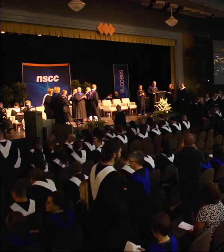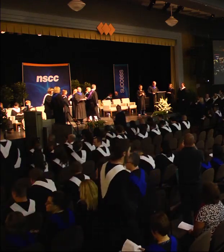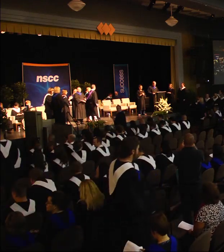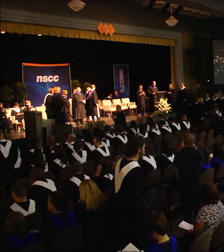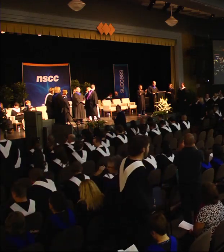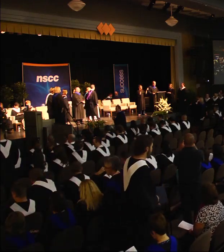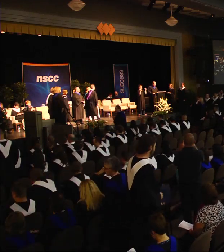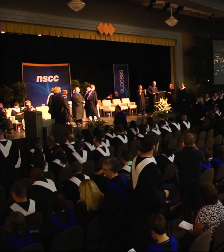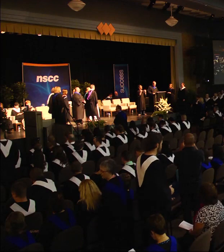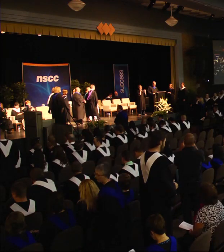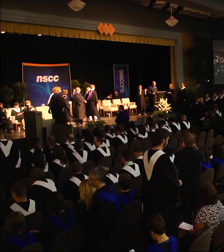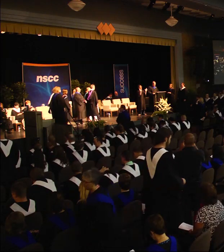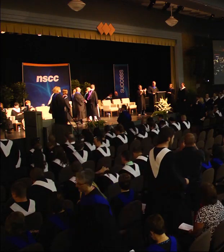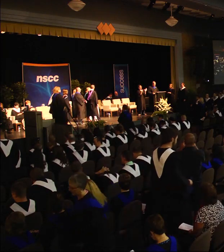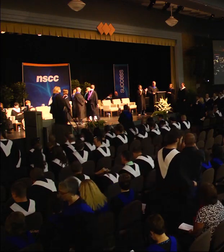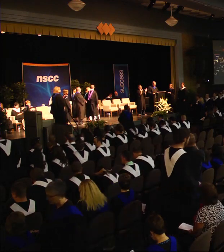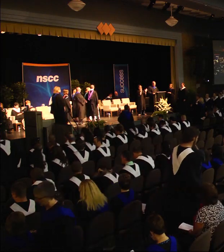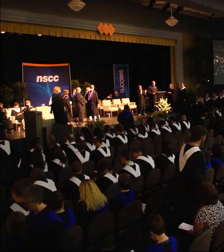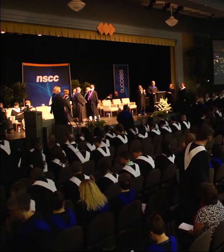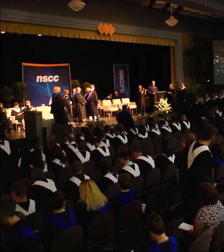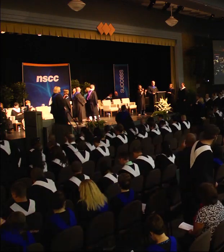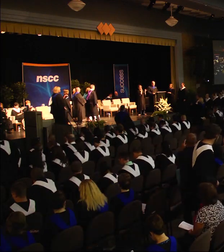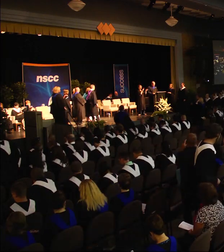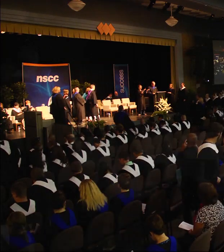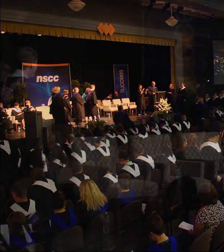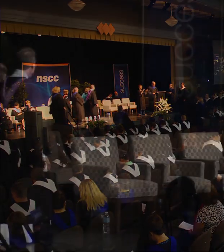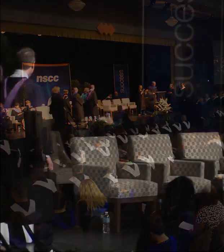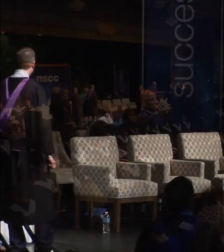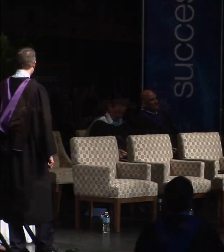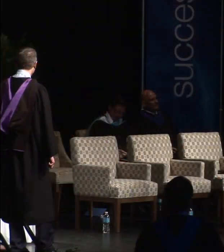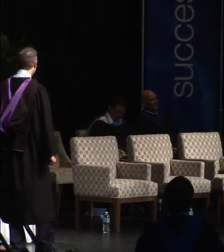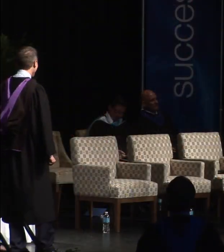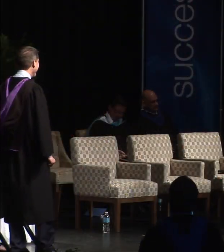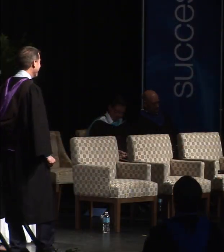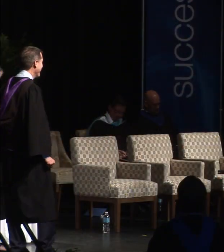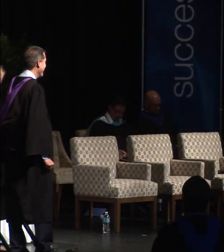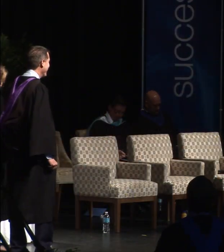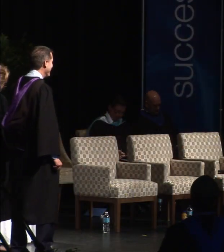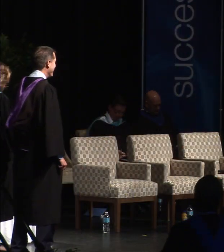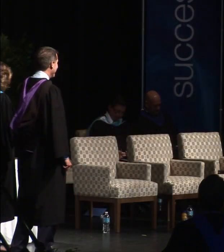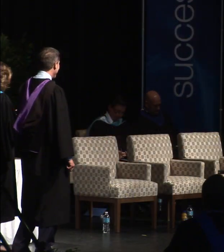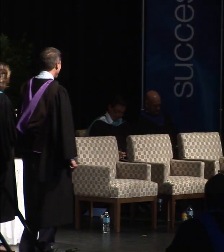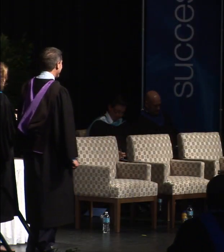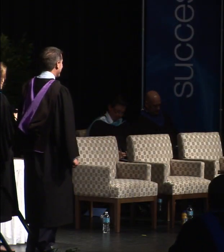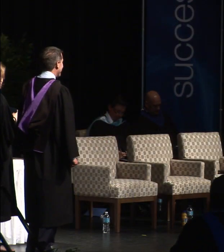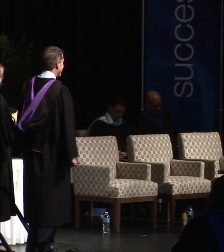For the certificate in refrigeration and air conditioning,